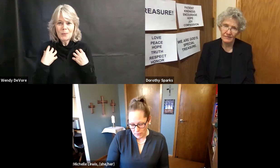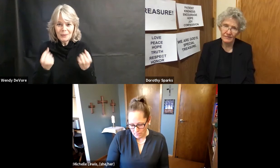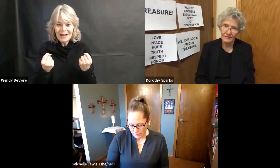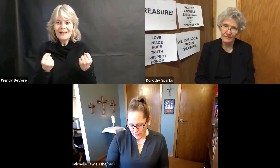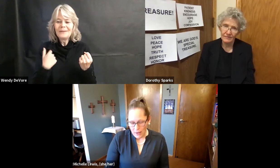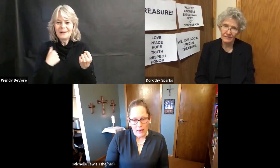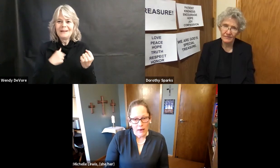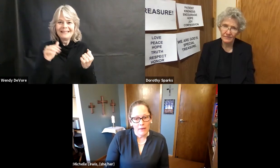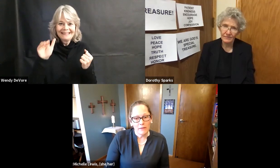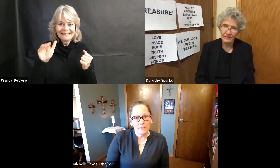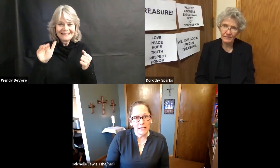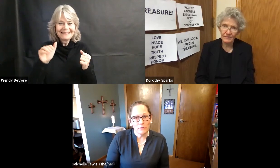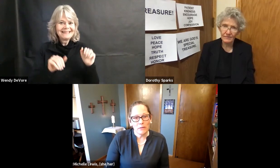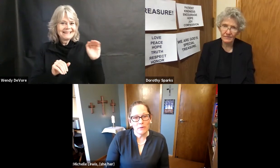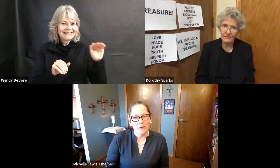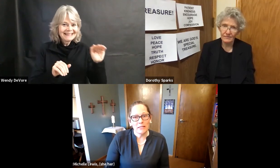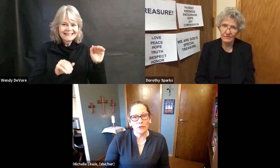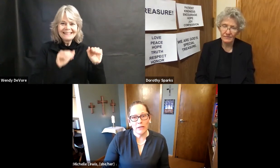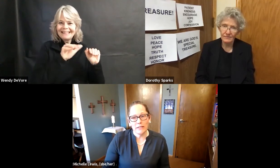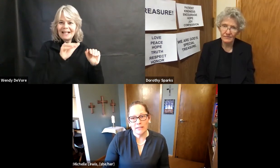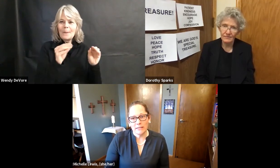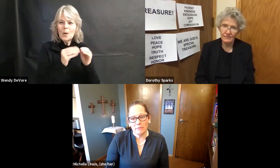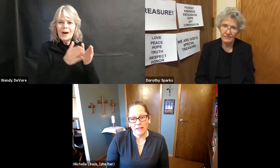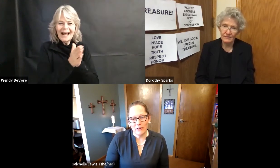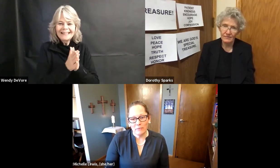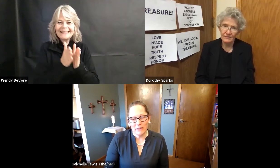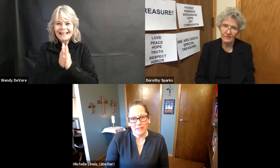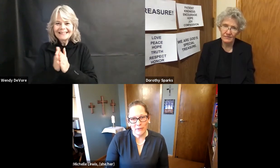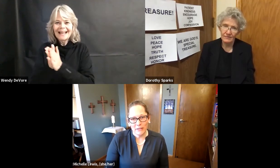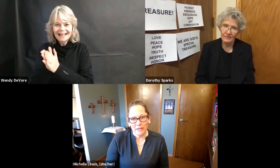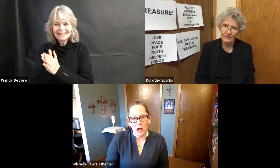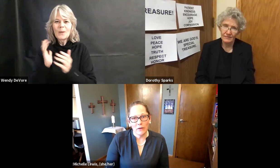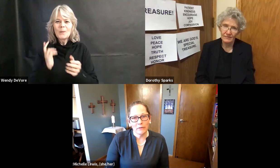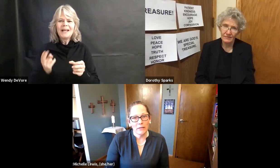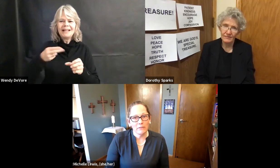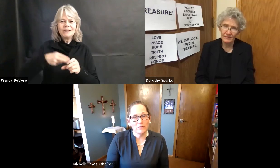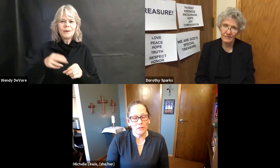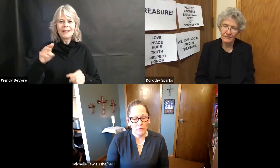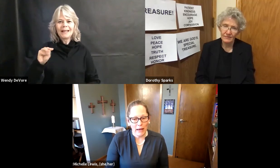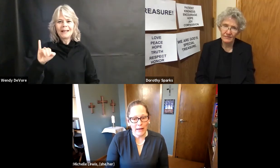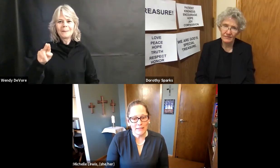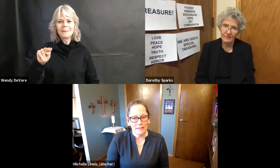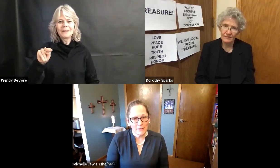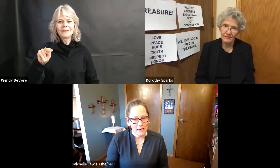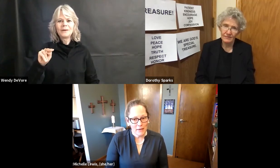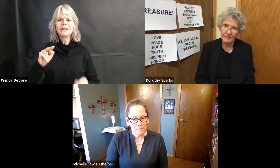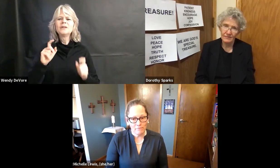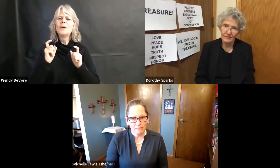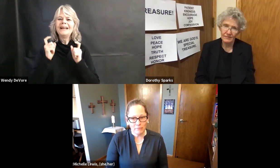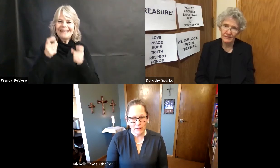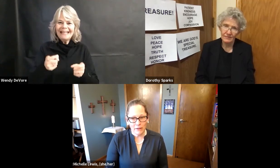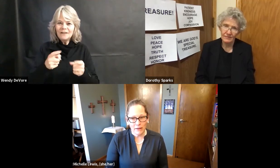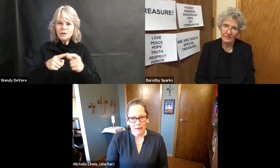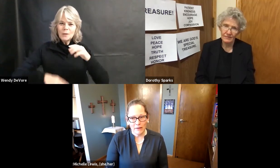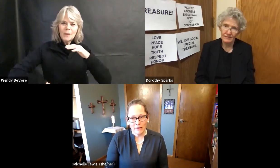help. And this last week, we joined in something here in Minnesota called Give to the Max Day.